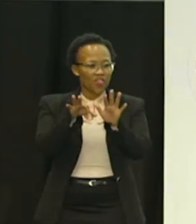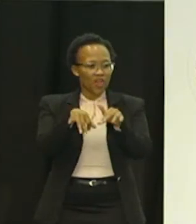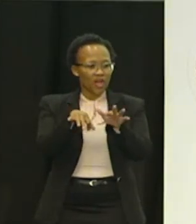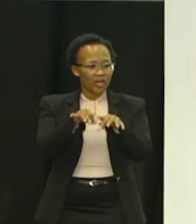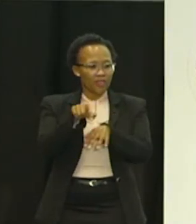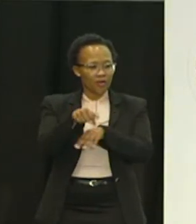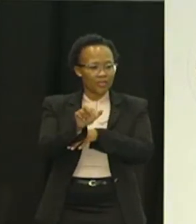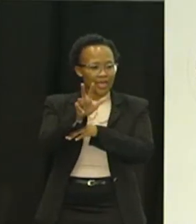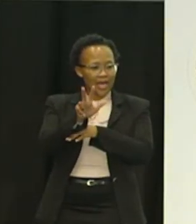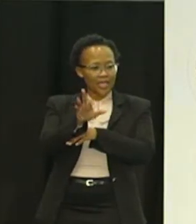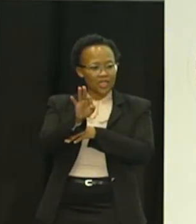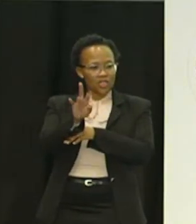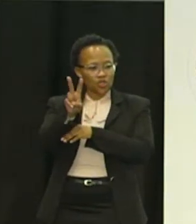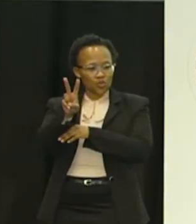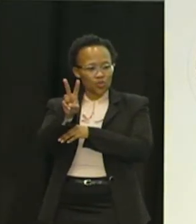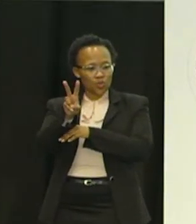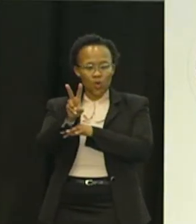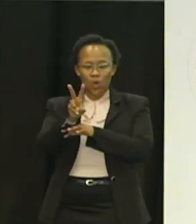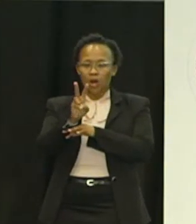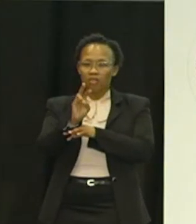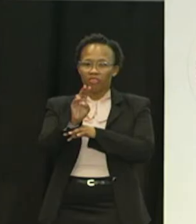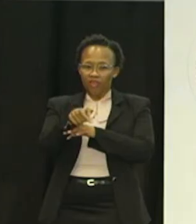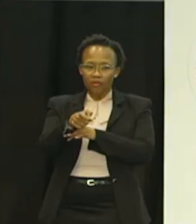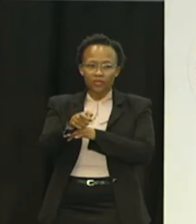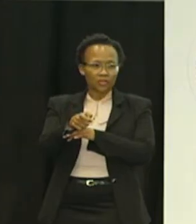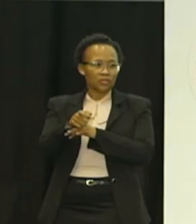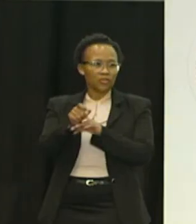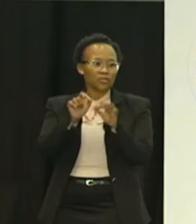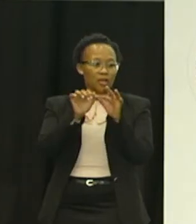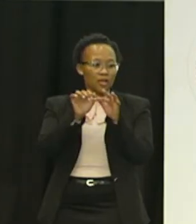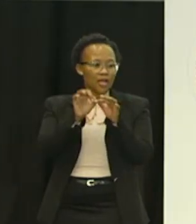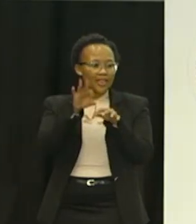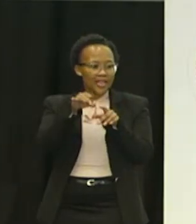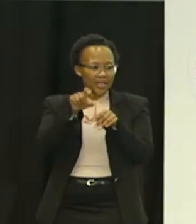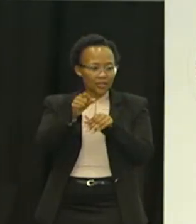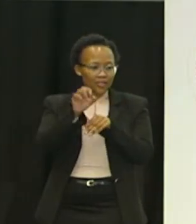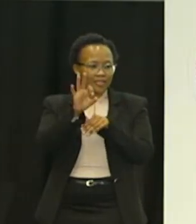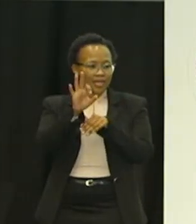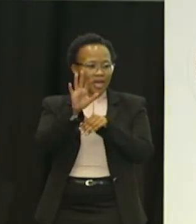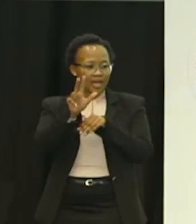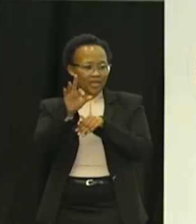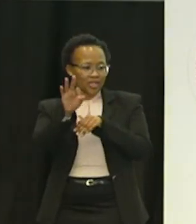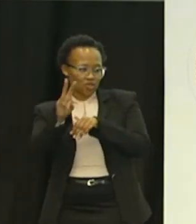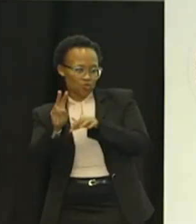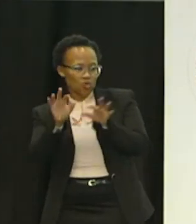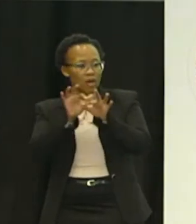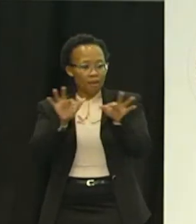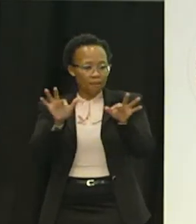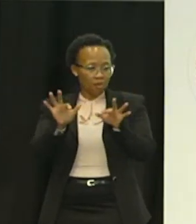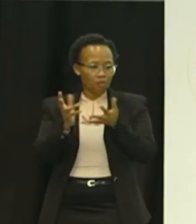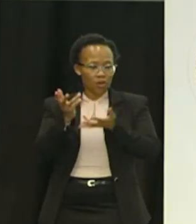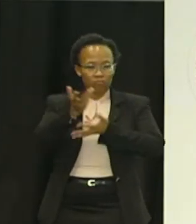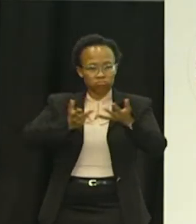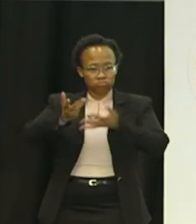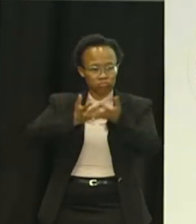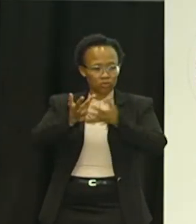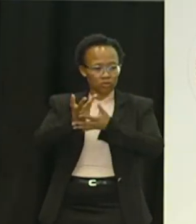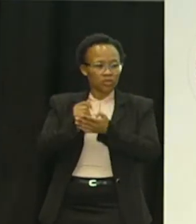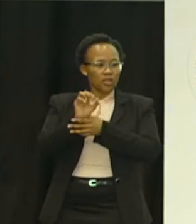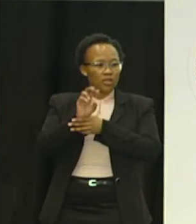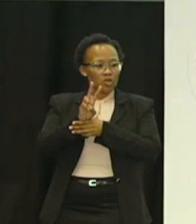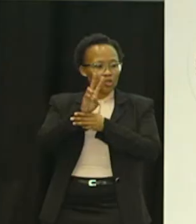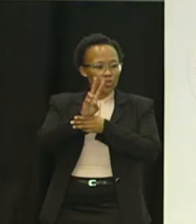13,832 people between the 4 key population group that we monitor. Over 2,600